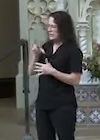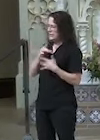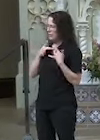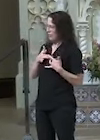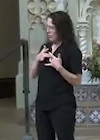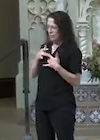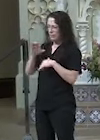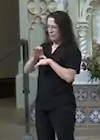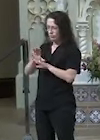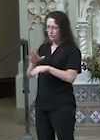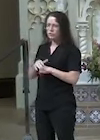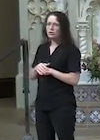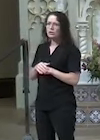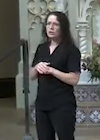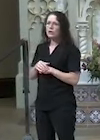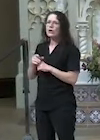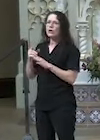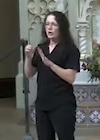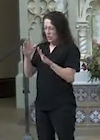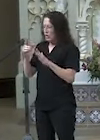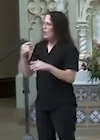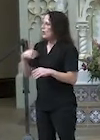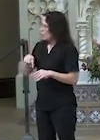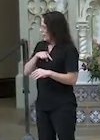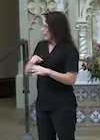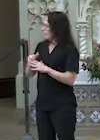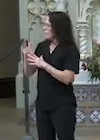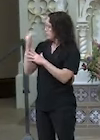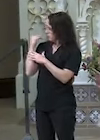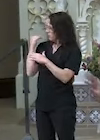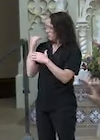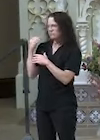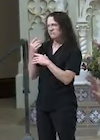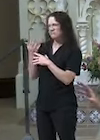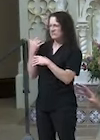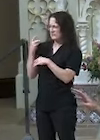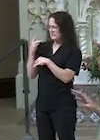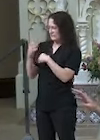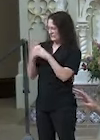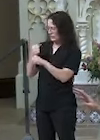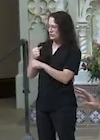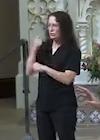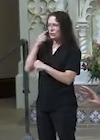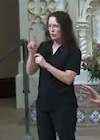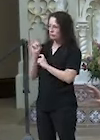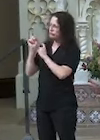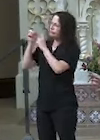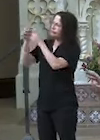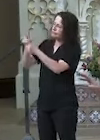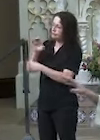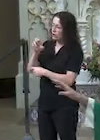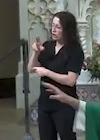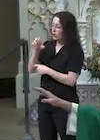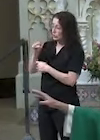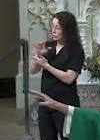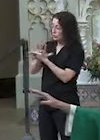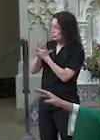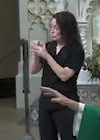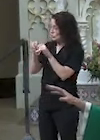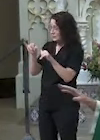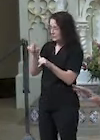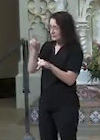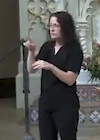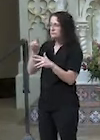made a loan earlier this year to the Q school system so that the Q school system